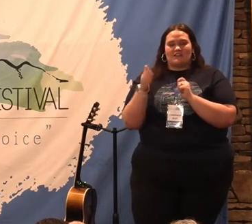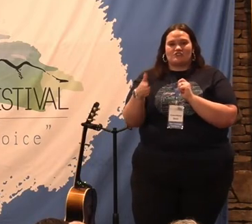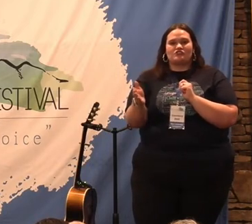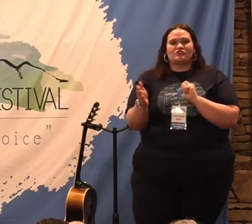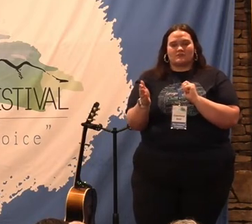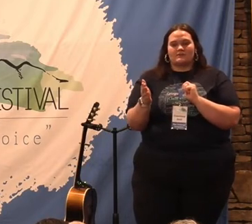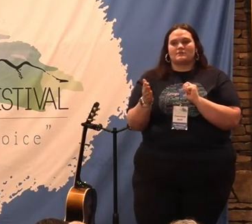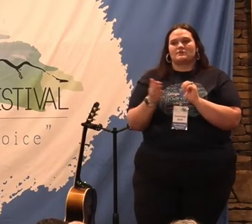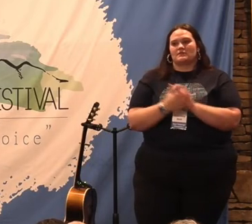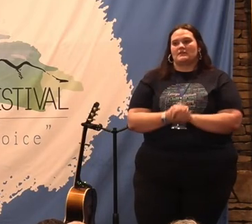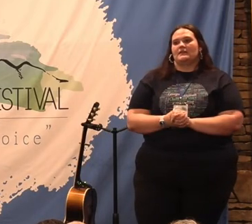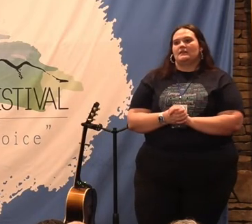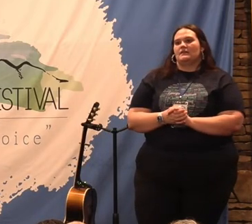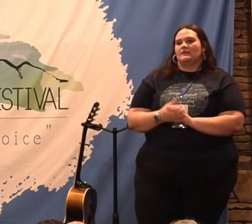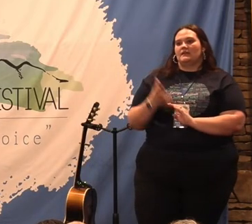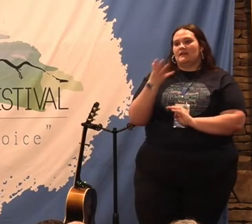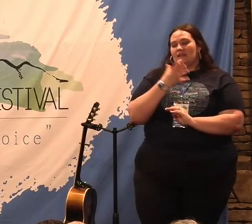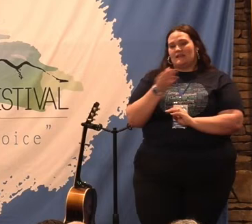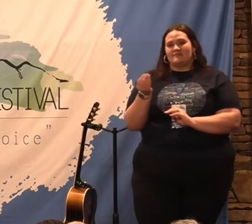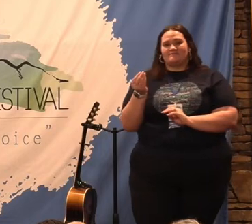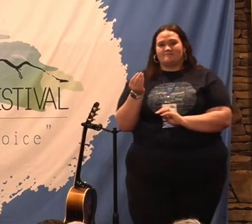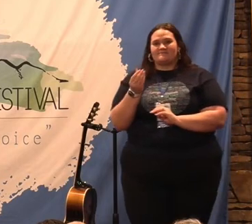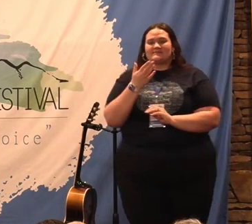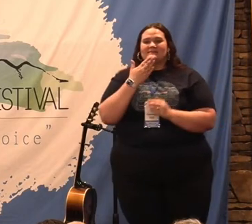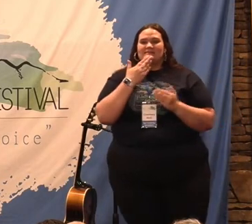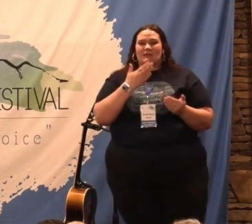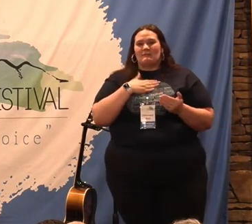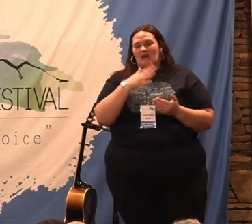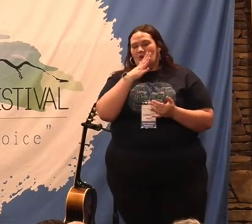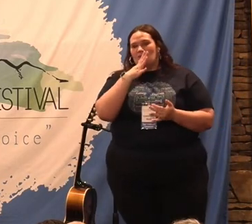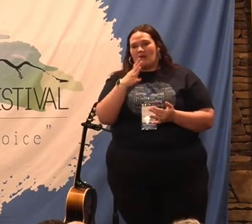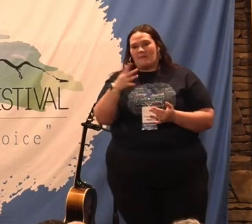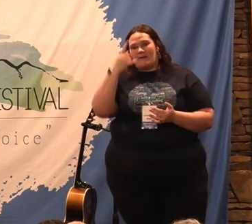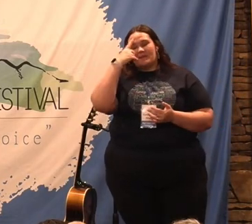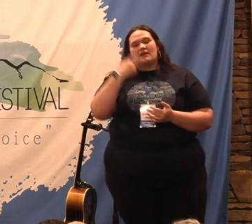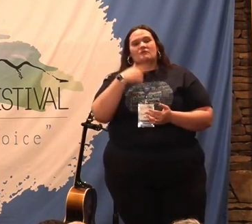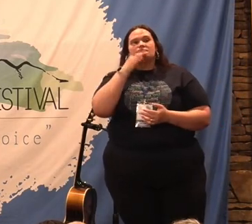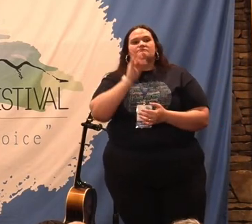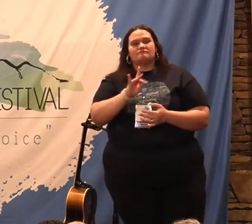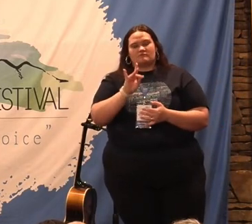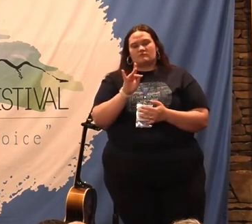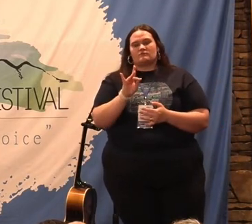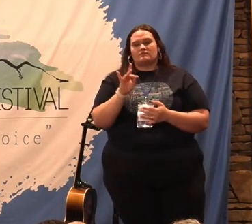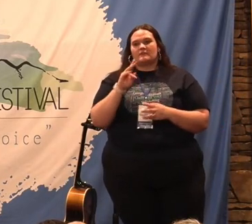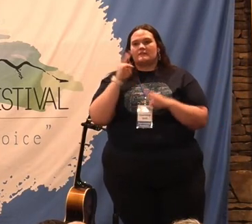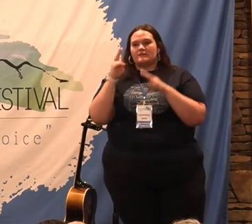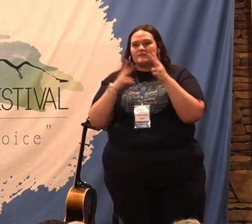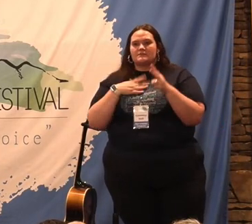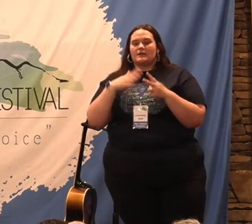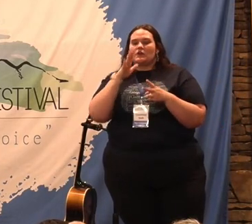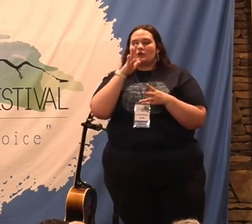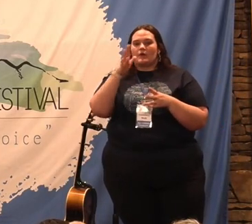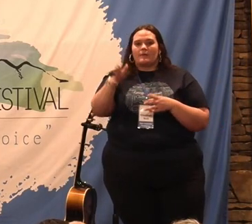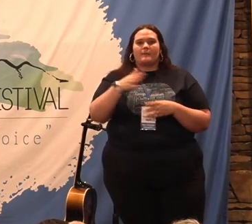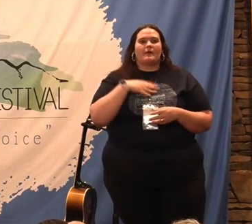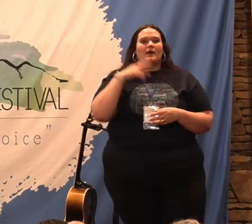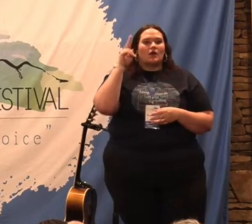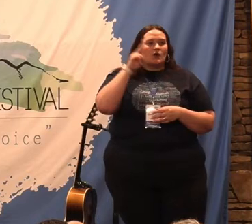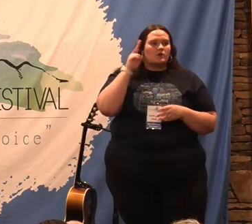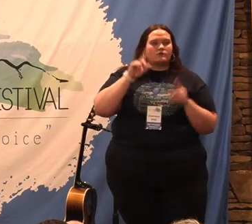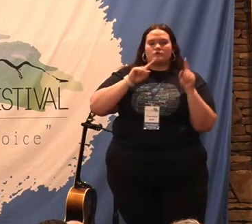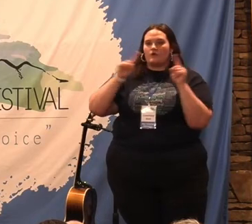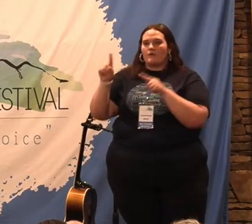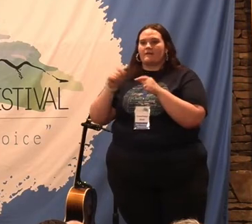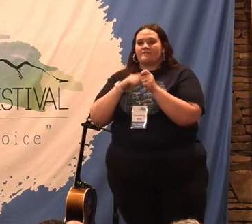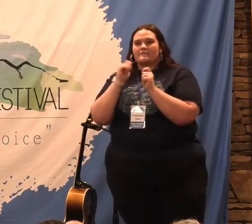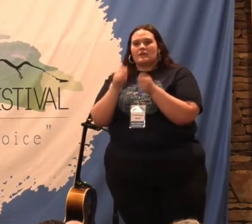all thanks to my grandma. I was 8 years old visiting my grandparents in Denver, Colorado. My uncles were going fishing.